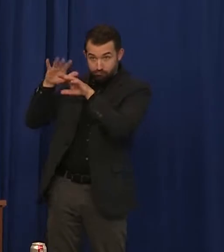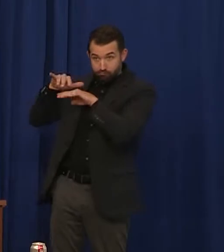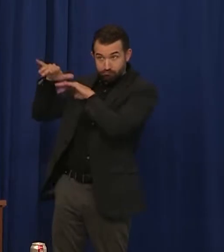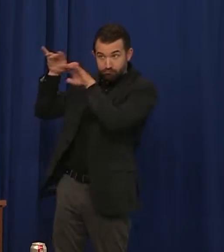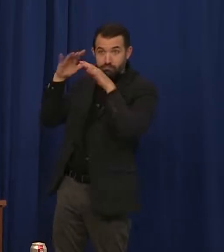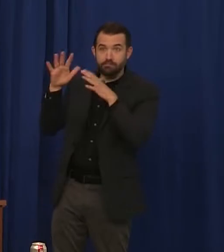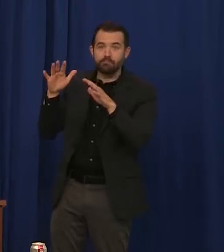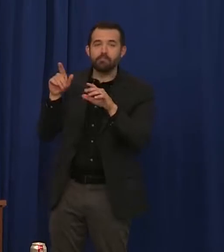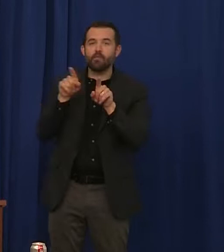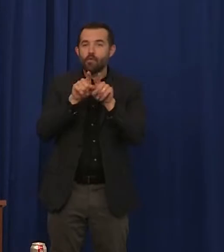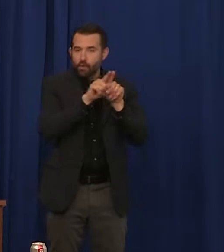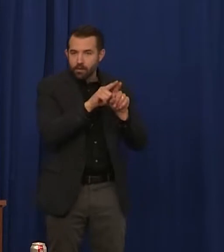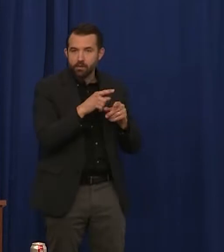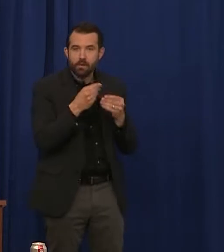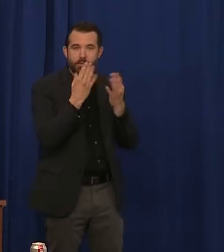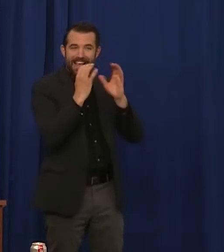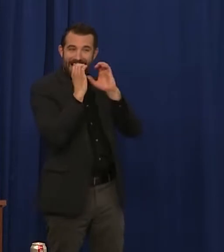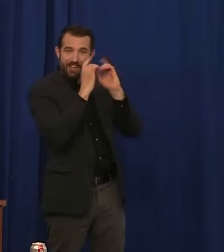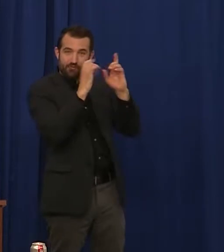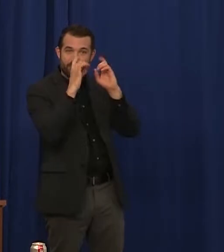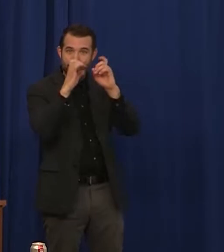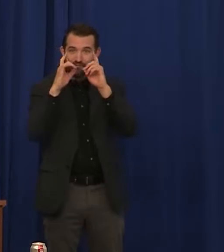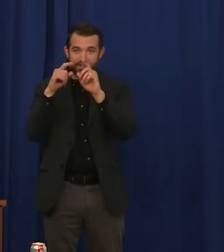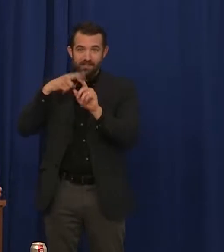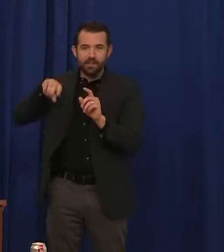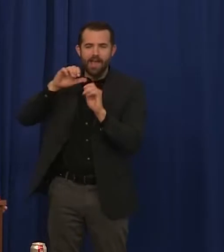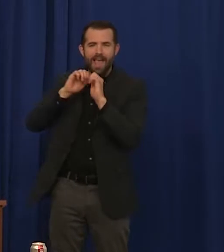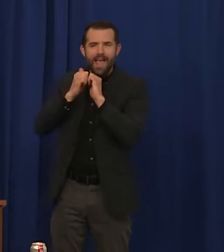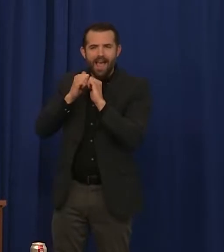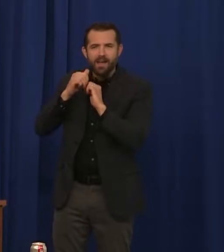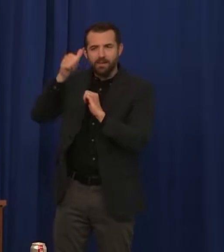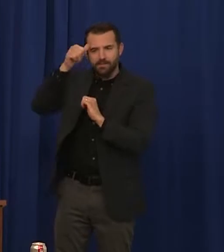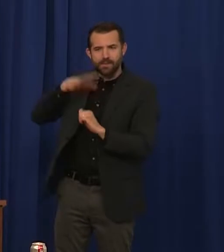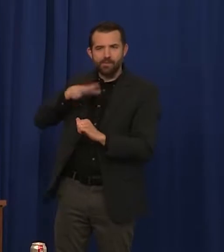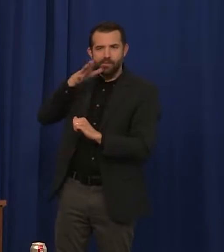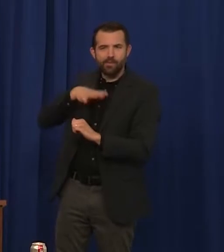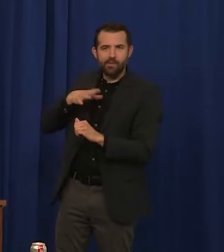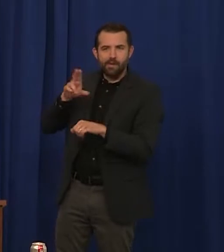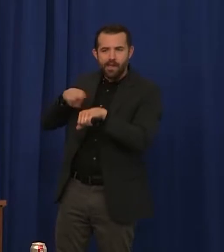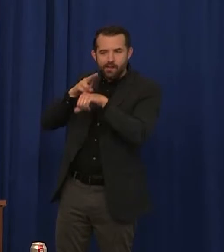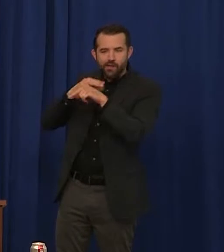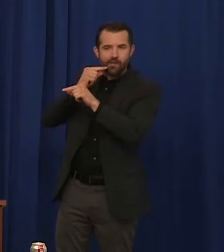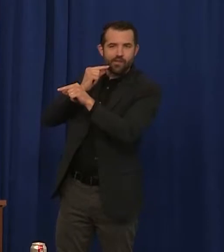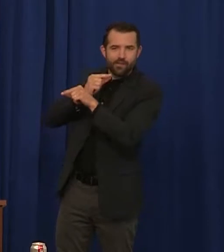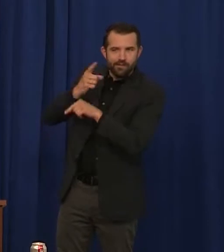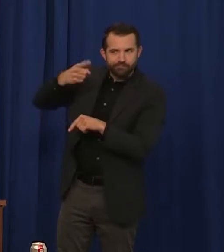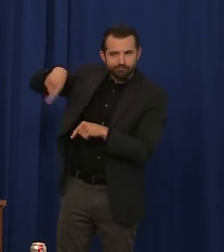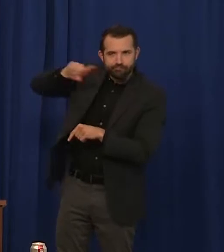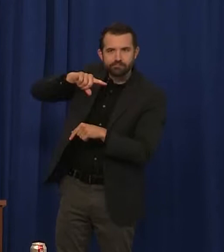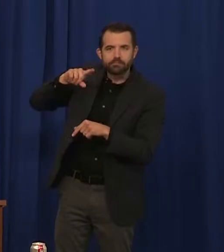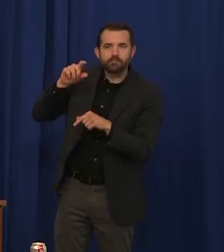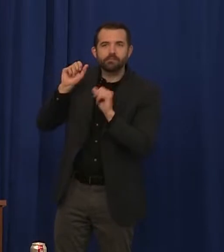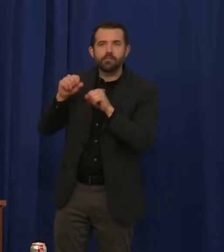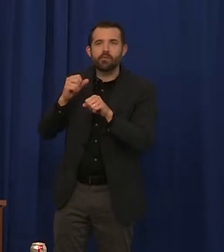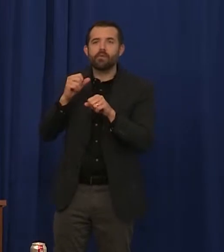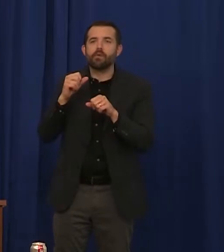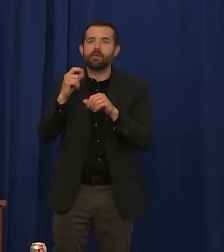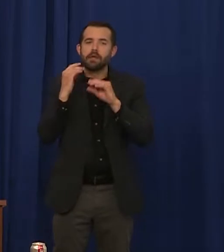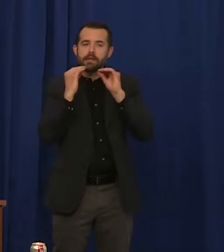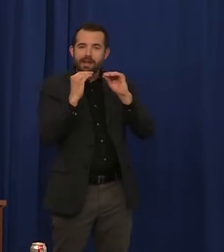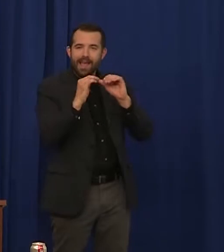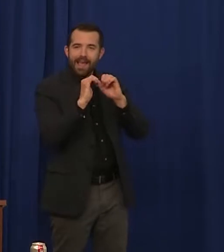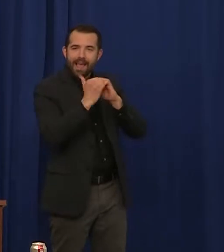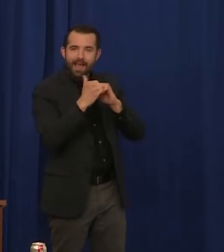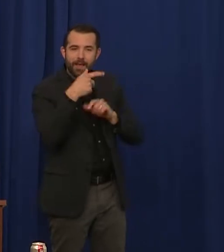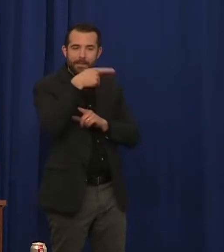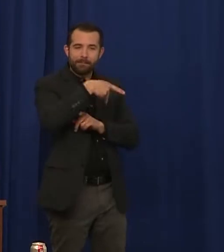providing education on how the men and women in the Guard can train other people on donning and doffing of PPE. Again,